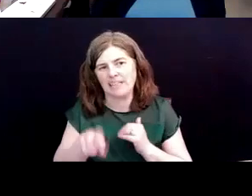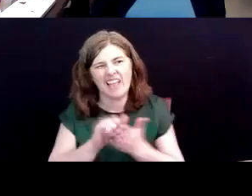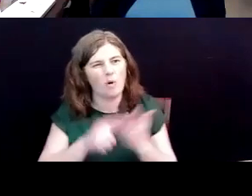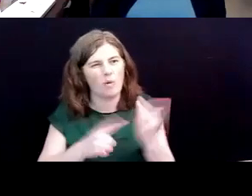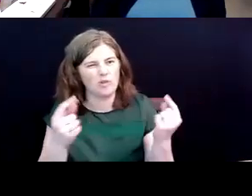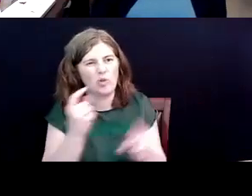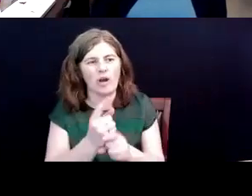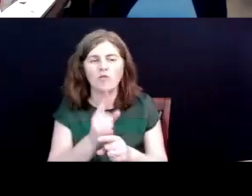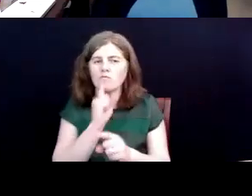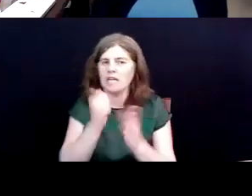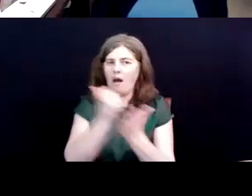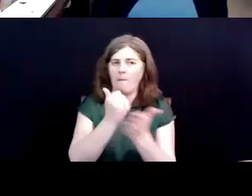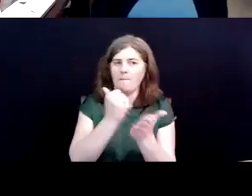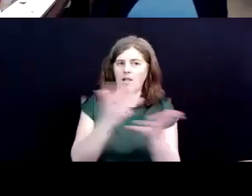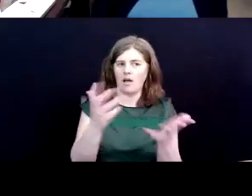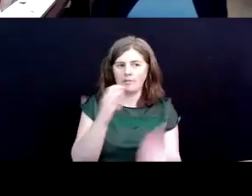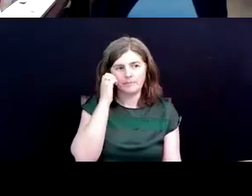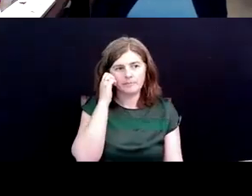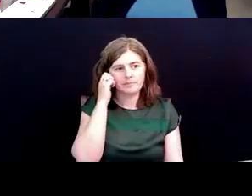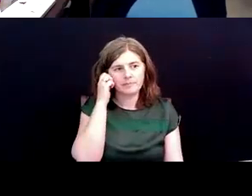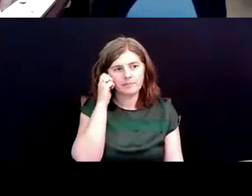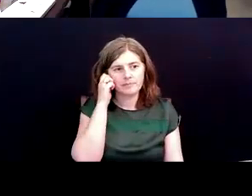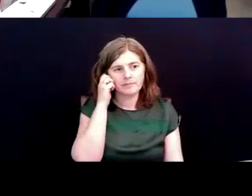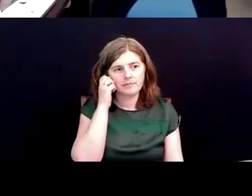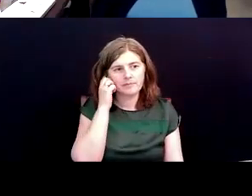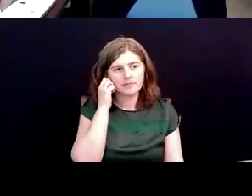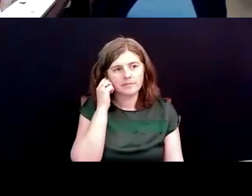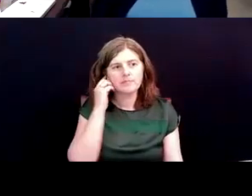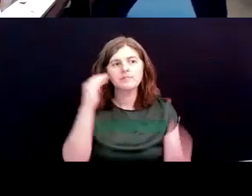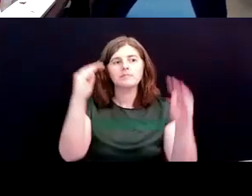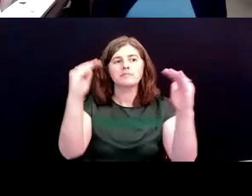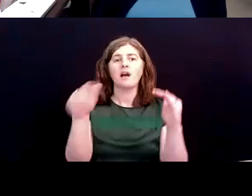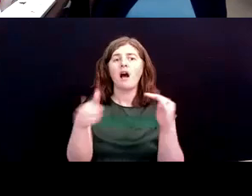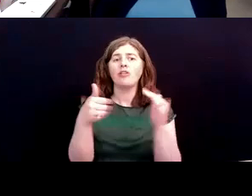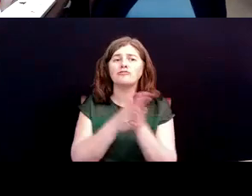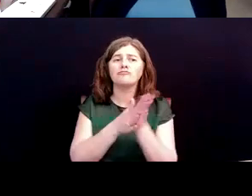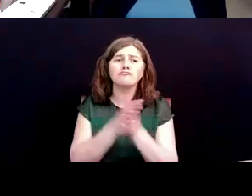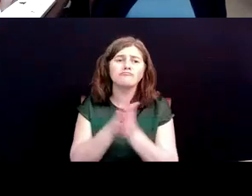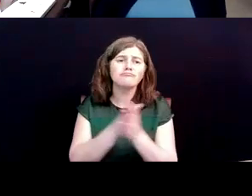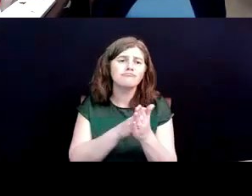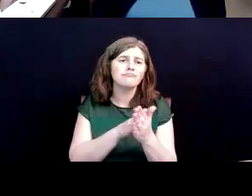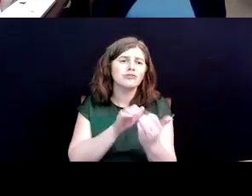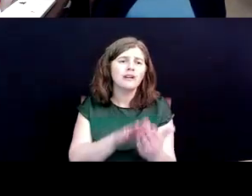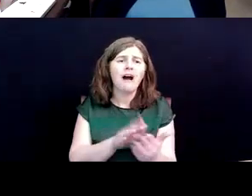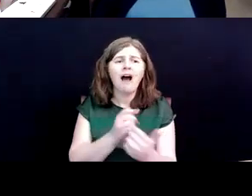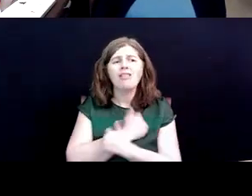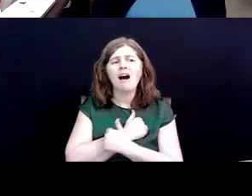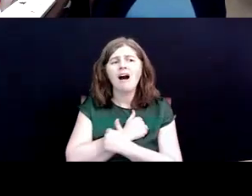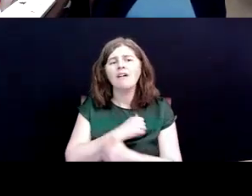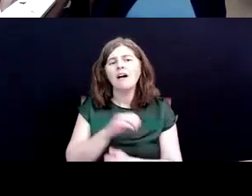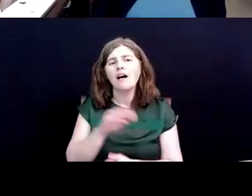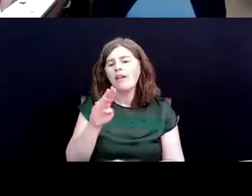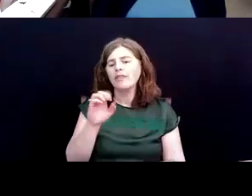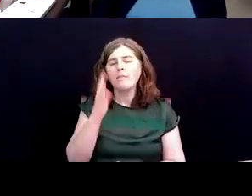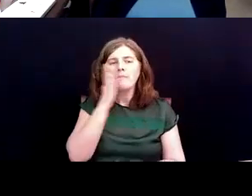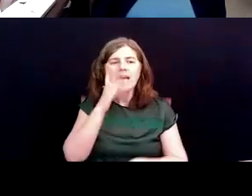be really, really helpful. I already talked a little bit about this, but these are some nice strategies. I love the bedtime pass when it's appropriate. I think it can